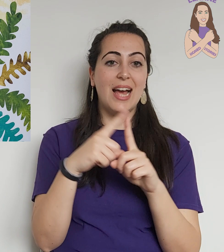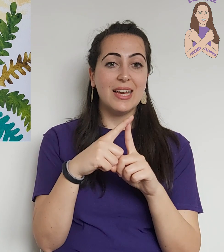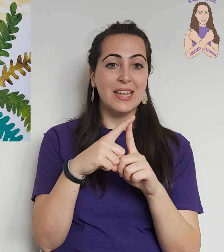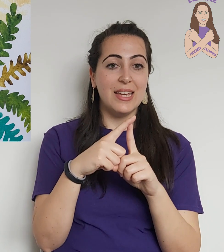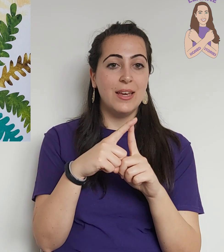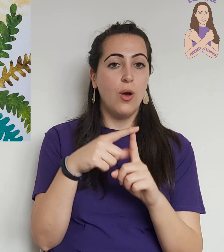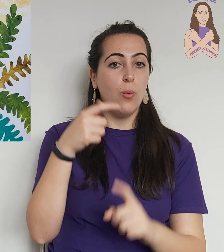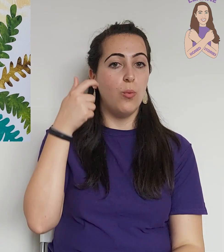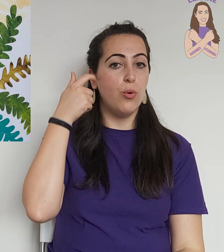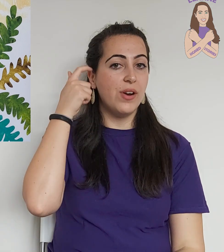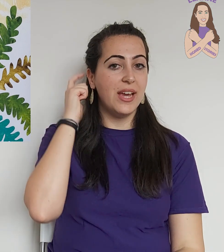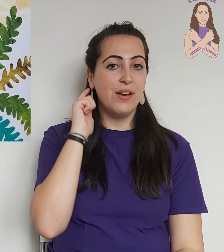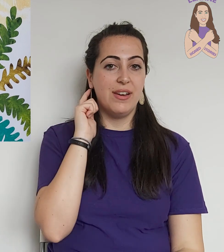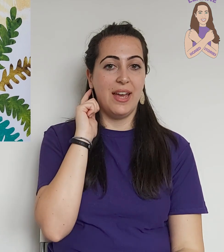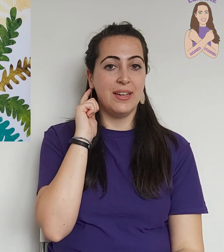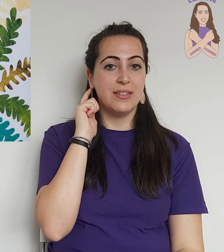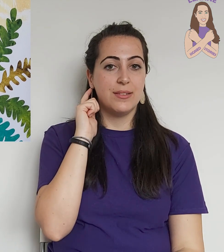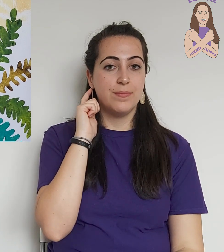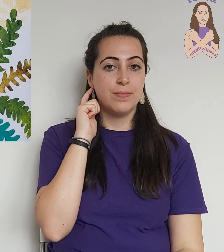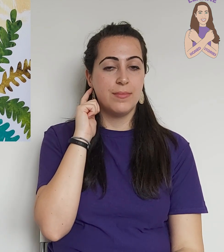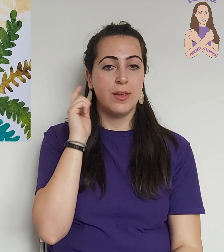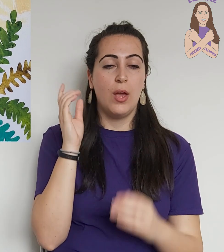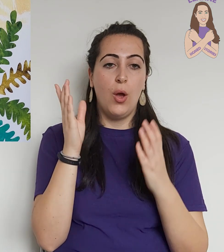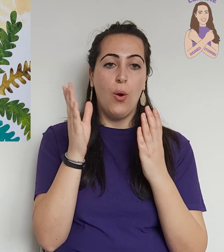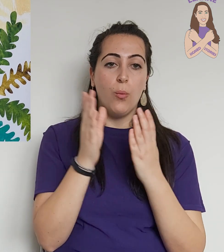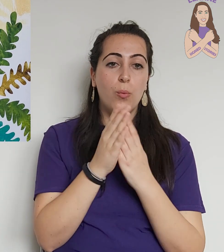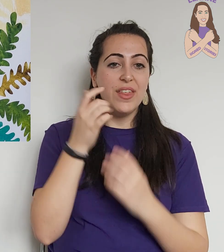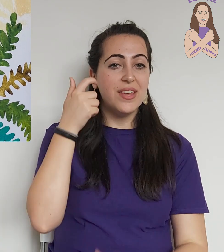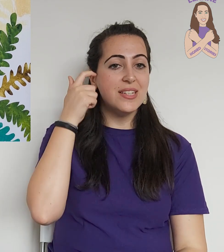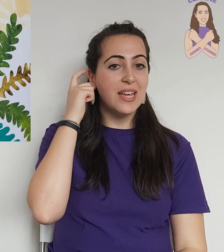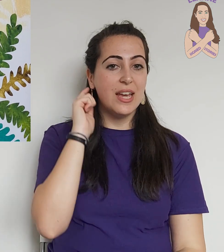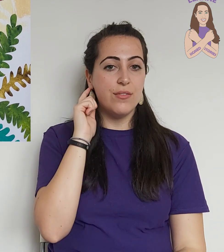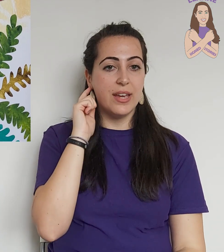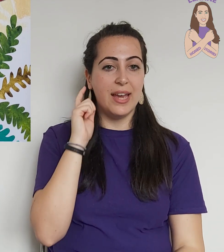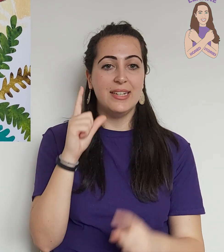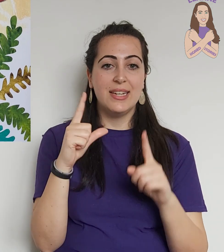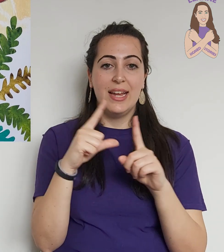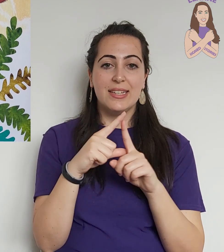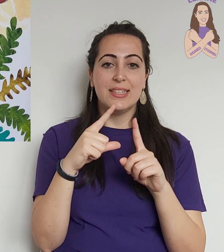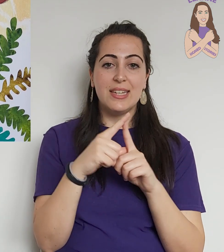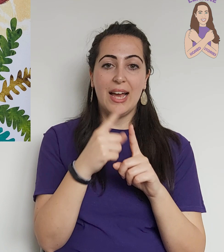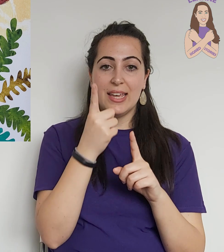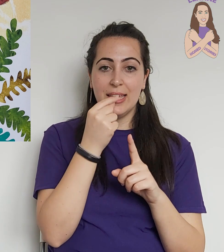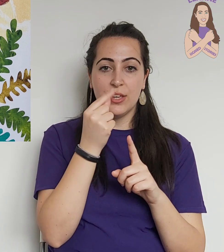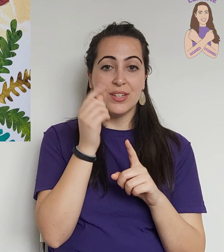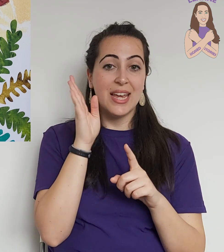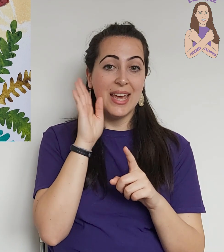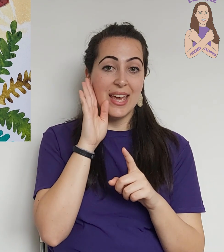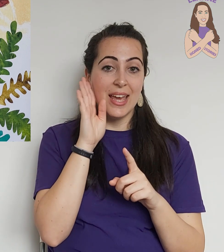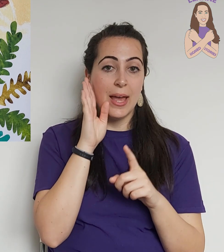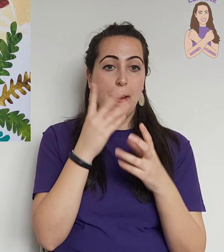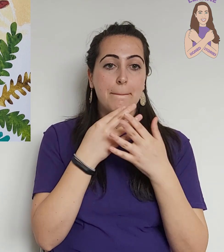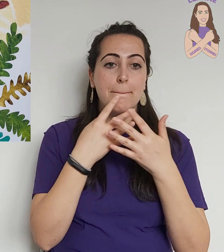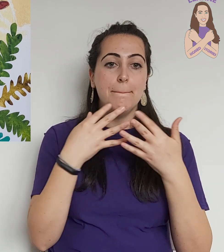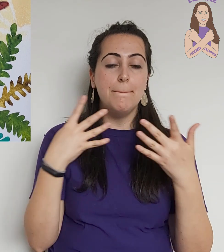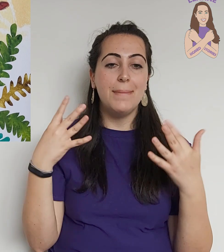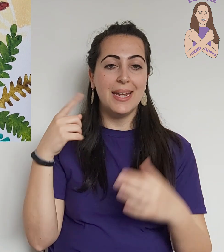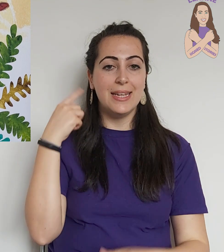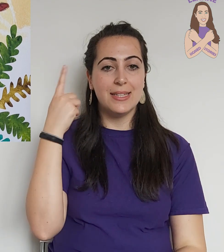Dachy wore a hearing aid. With his hearing aid, Dachy could hear many